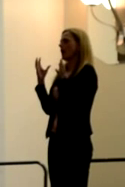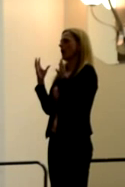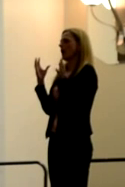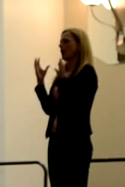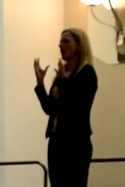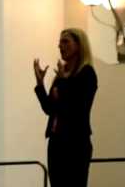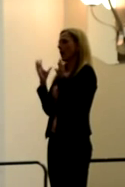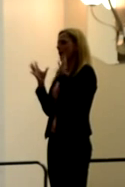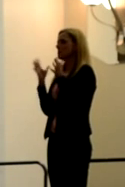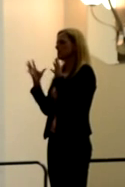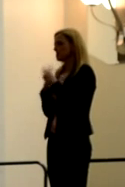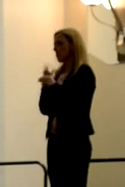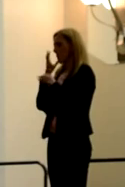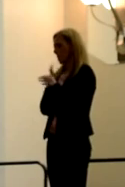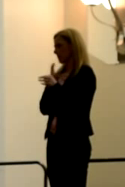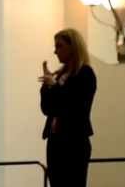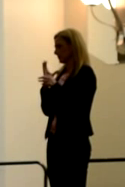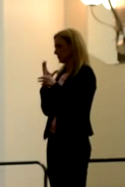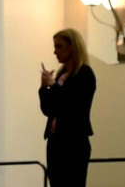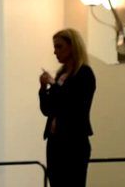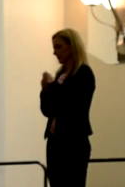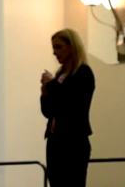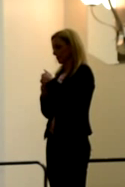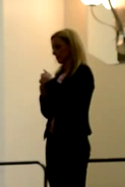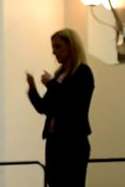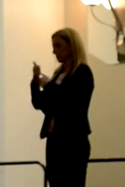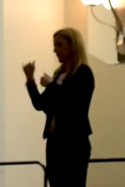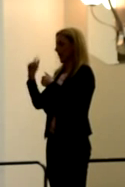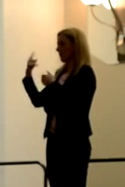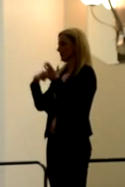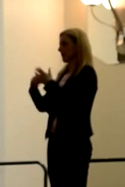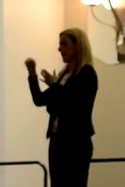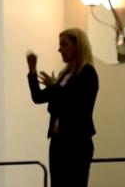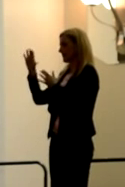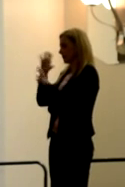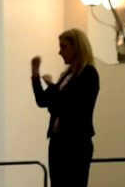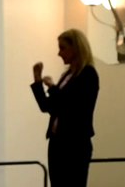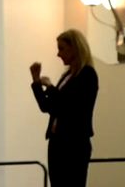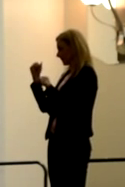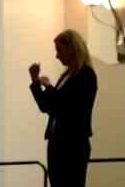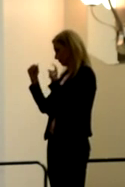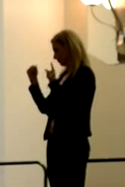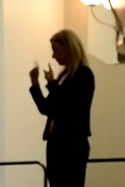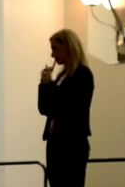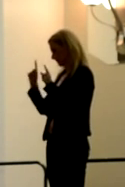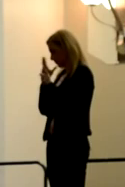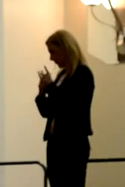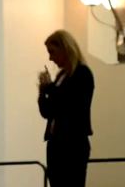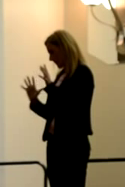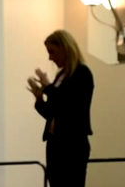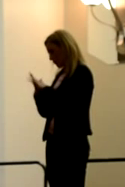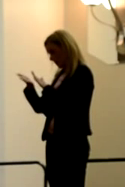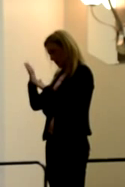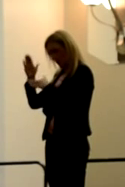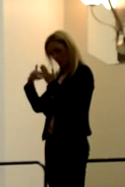I think though the doors in Hollywood is more receptive to women, and particularly executives, like for example, the president of ABC,